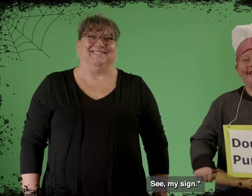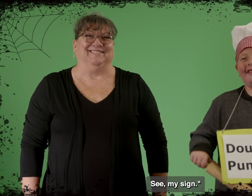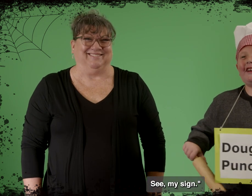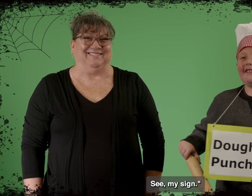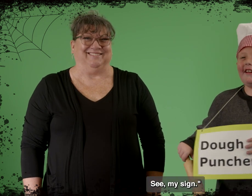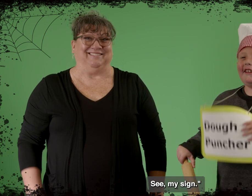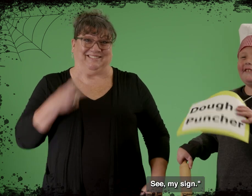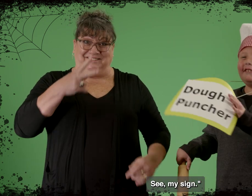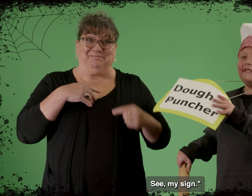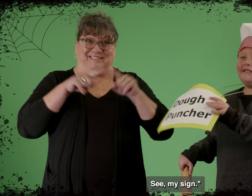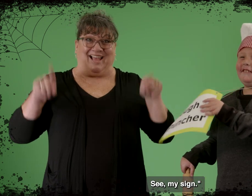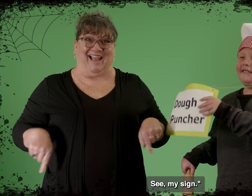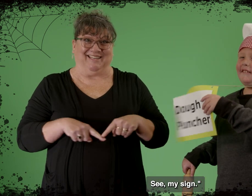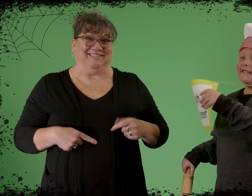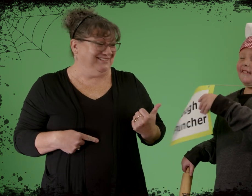See my sign?